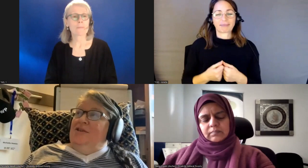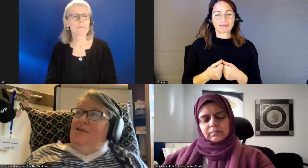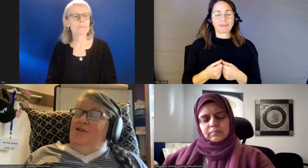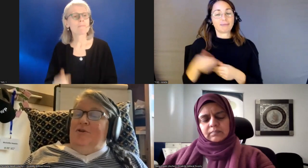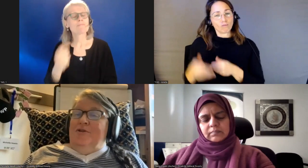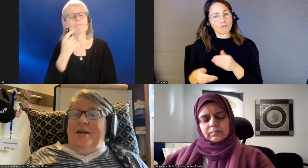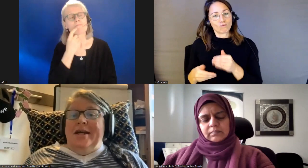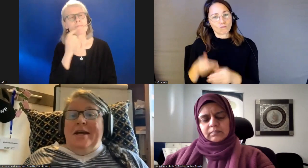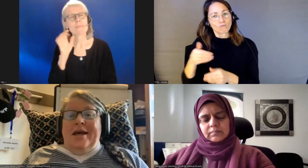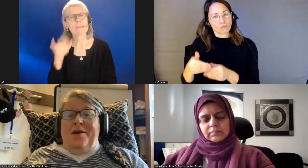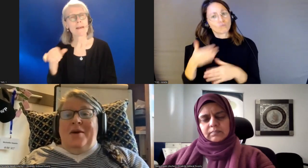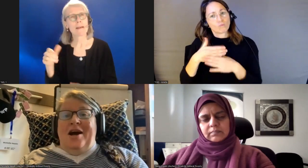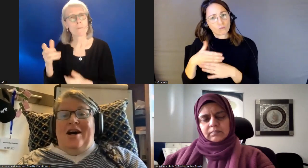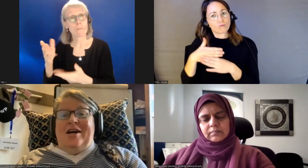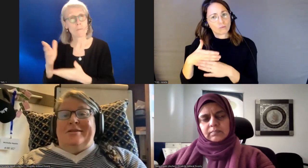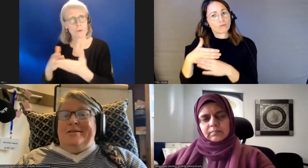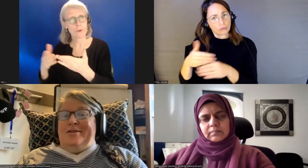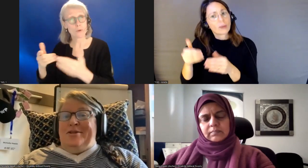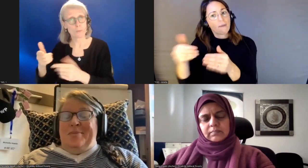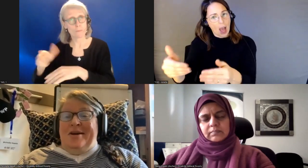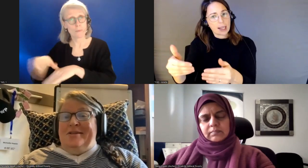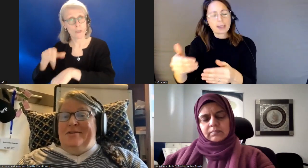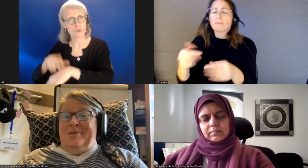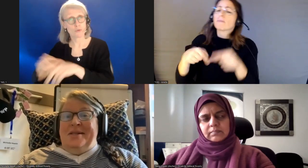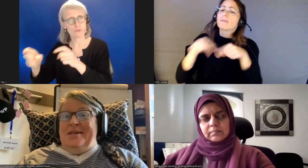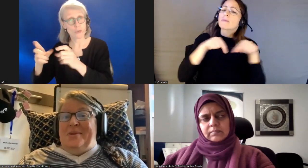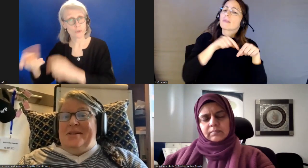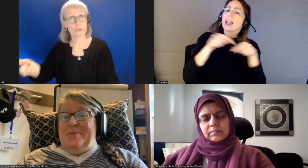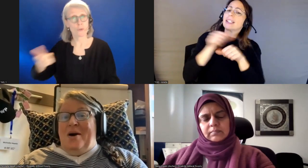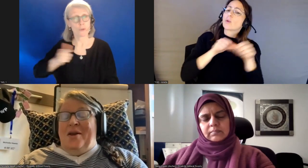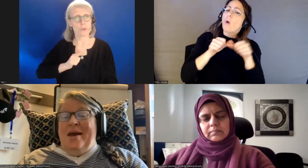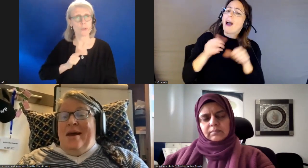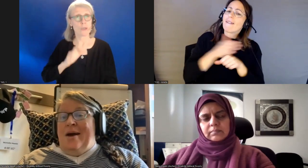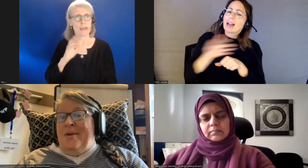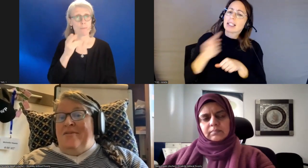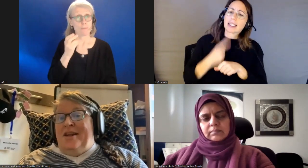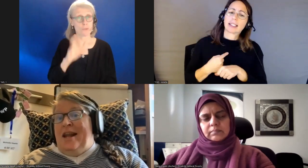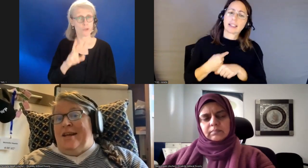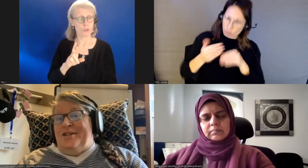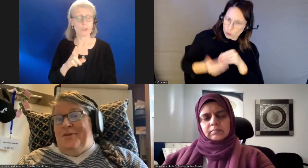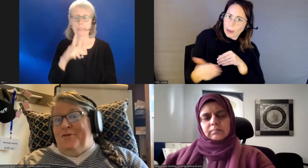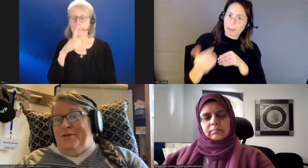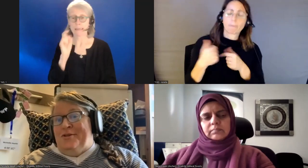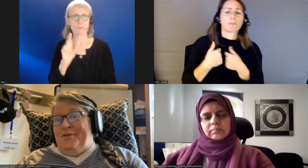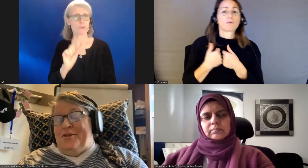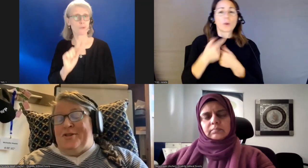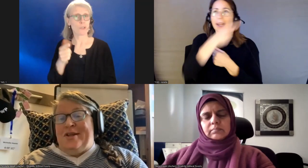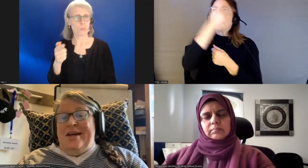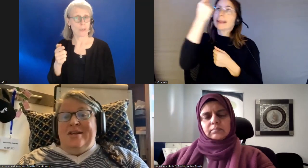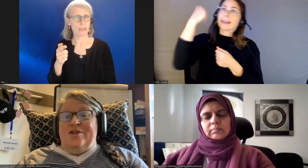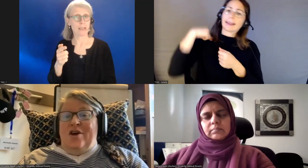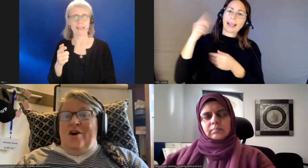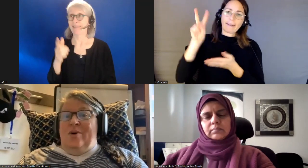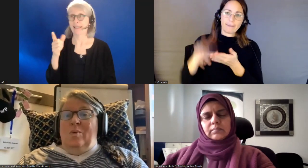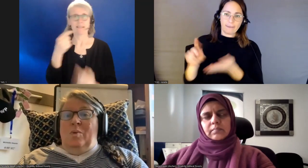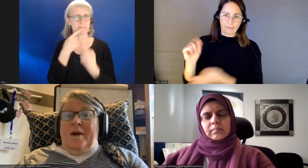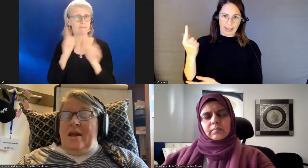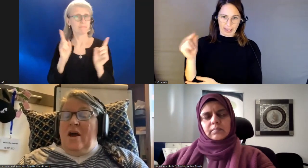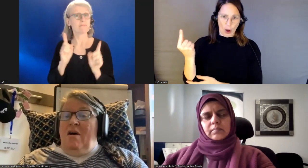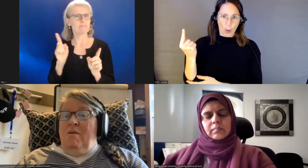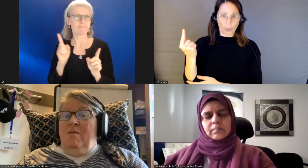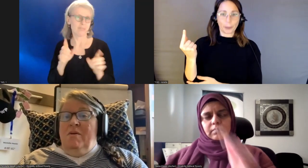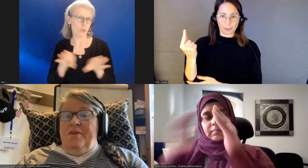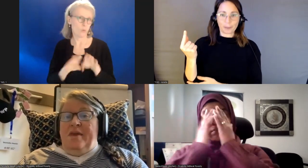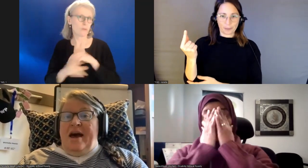this part of the story, here we are, summer 2021, and we have an election in front of us. So